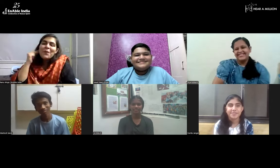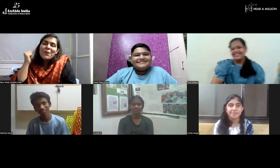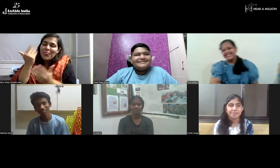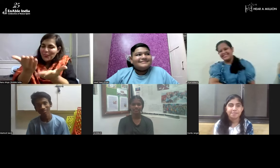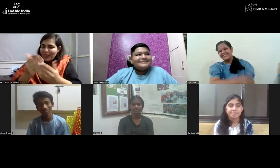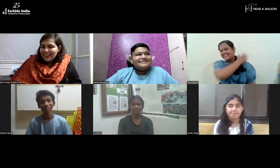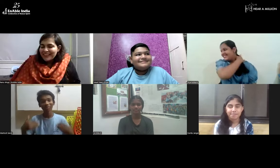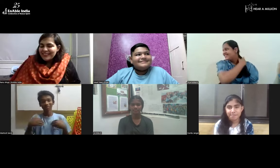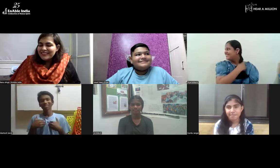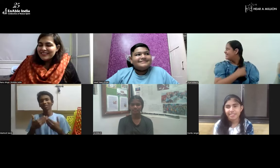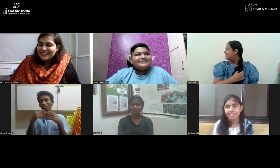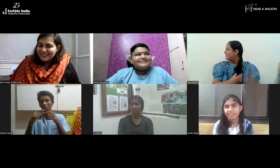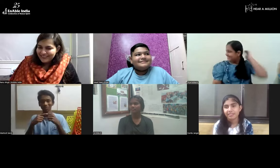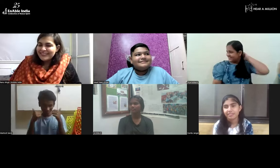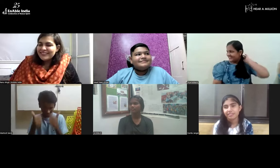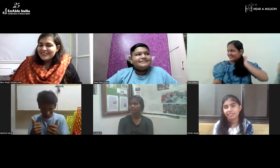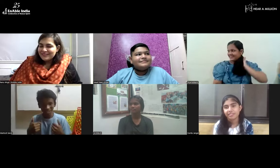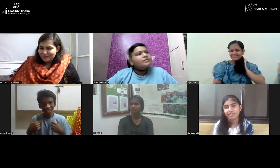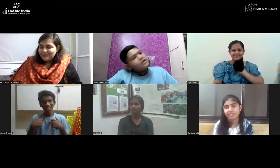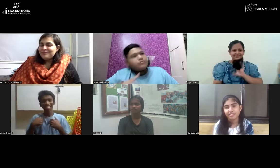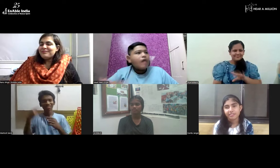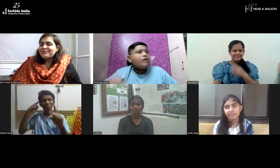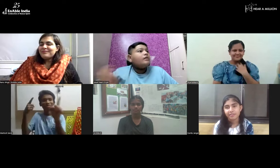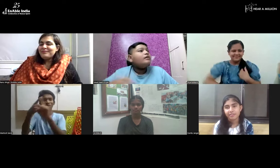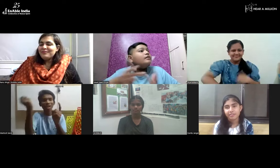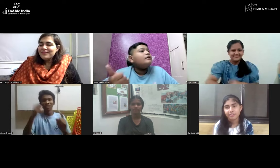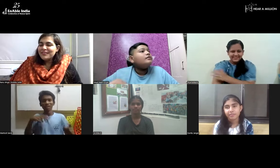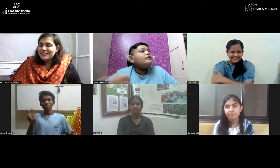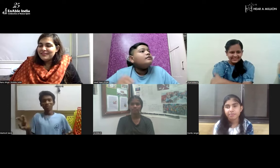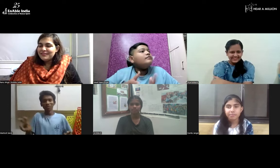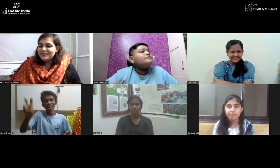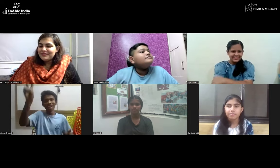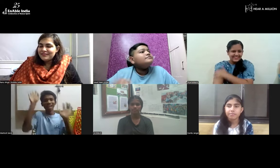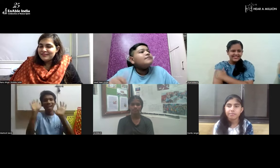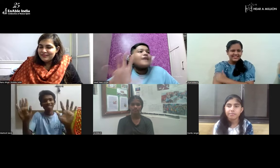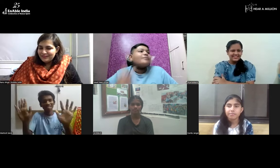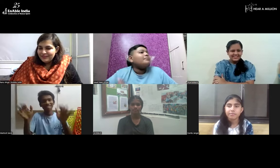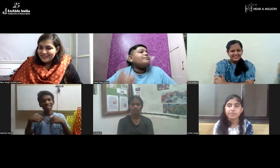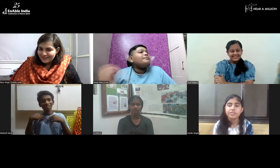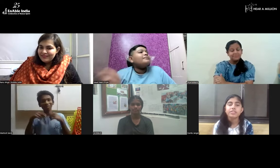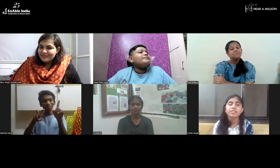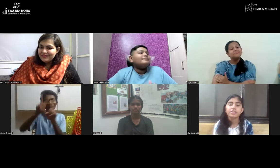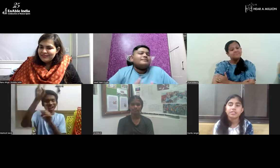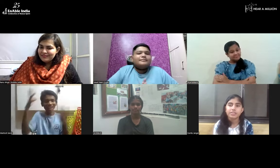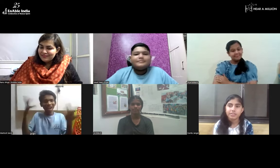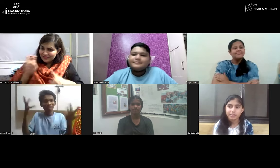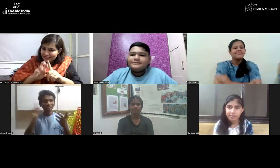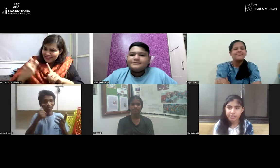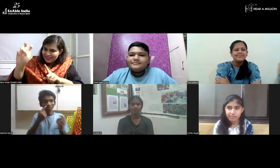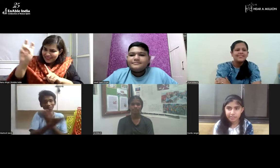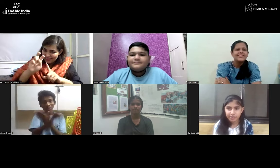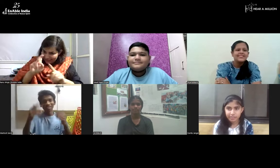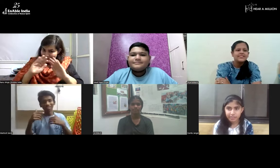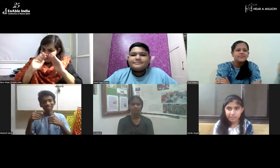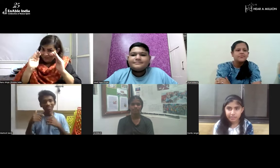reduce your stress. Okay, nice. Then Meet Patel. Same what they said. Same.